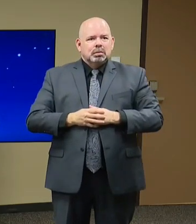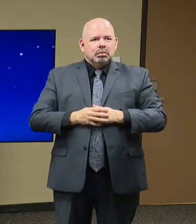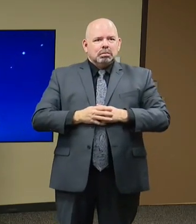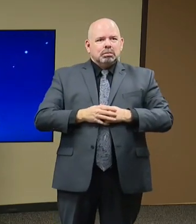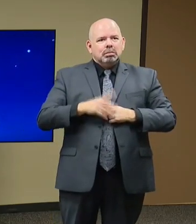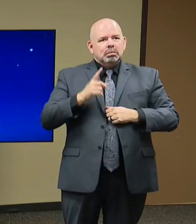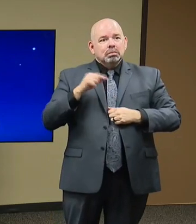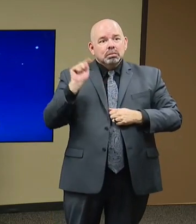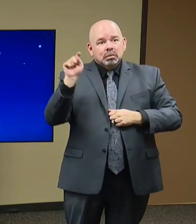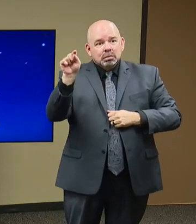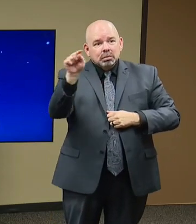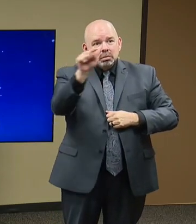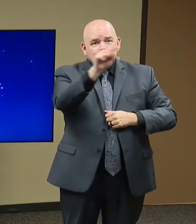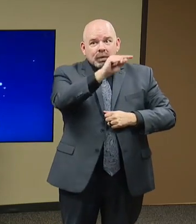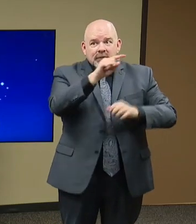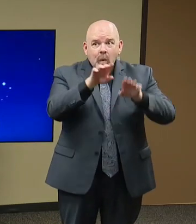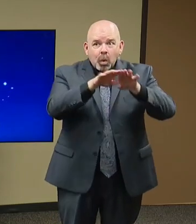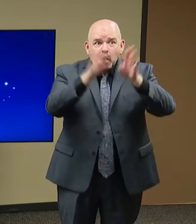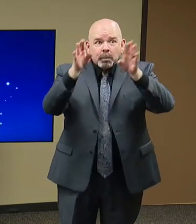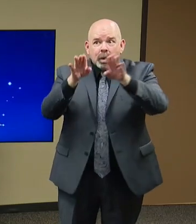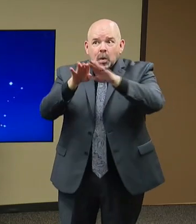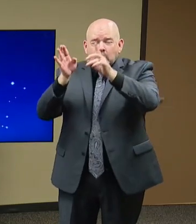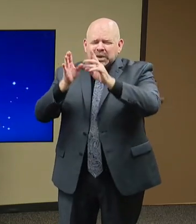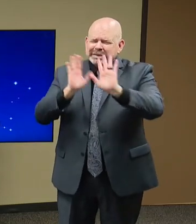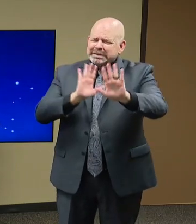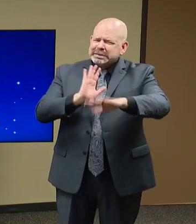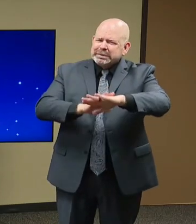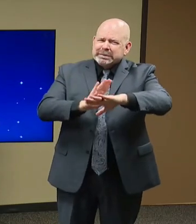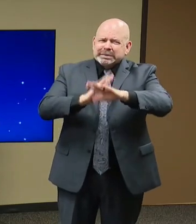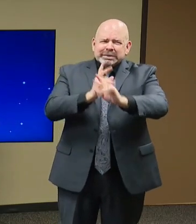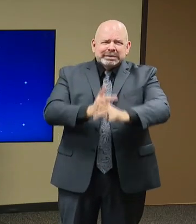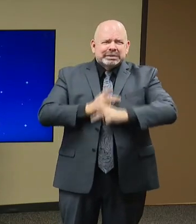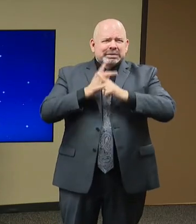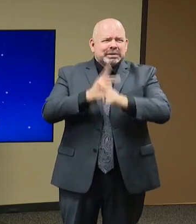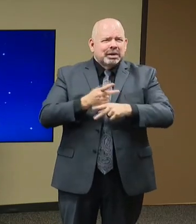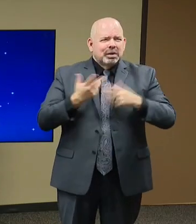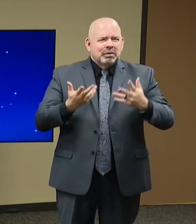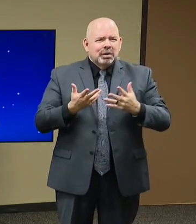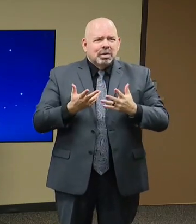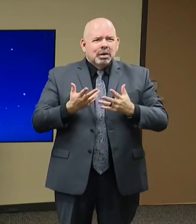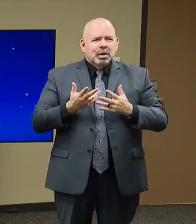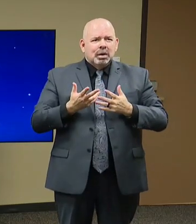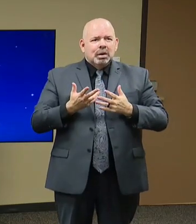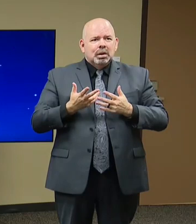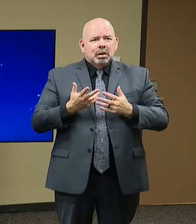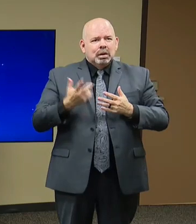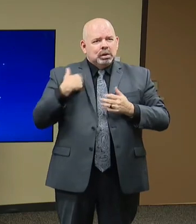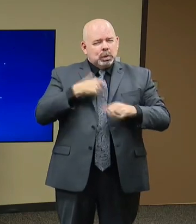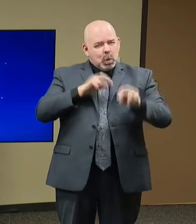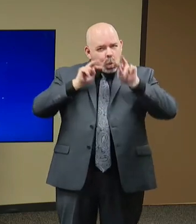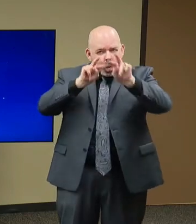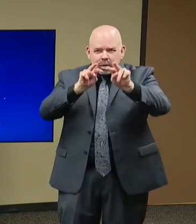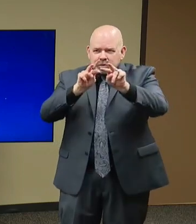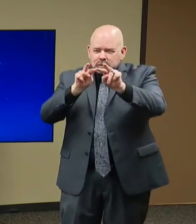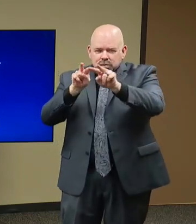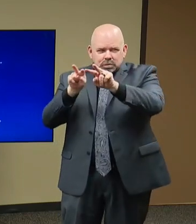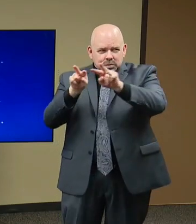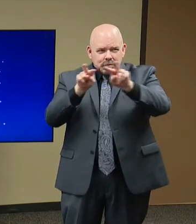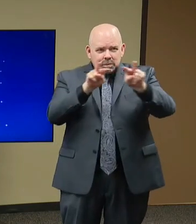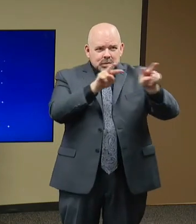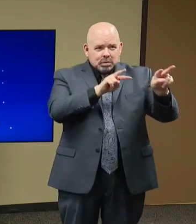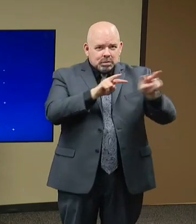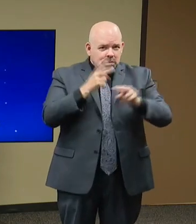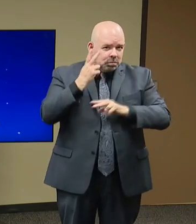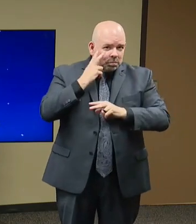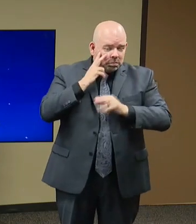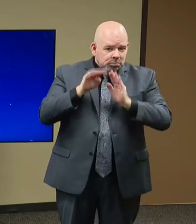very precarious of what is going to be that impact. And we will be monitoring these. And if it starts to go back up and it